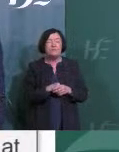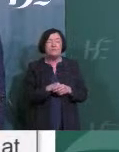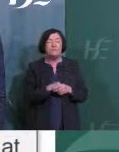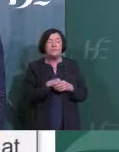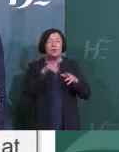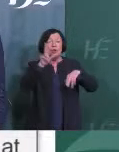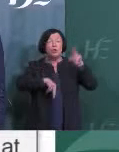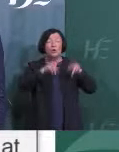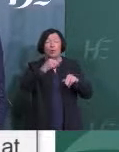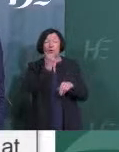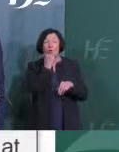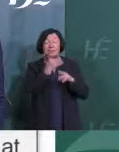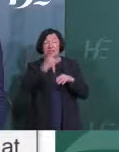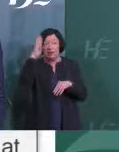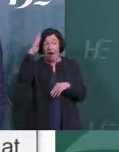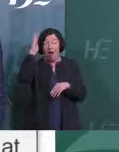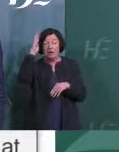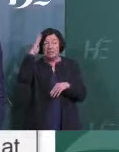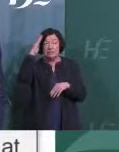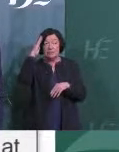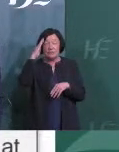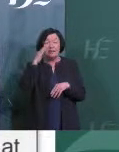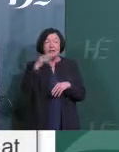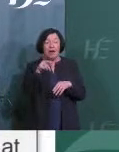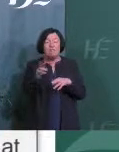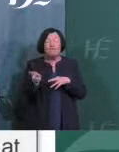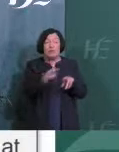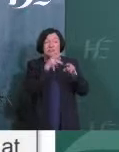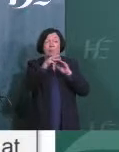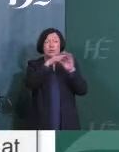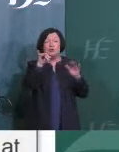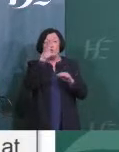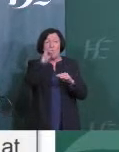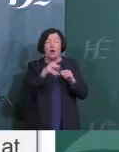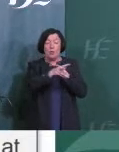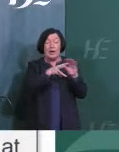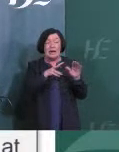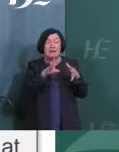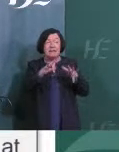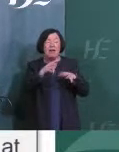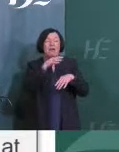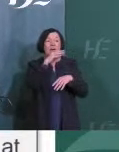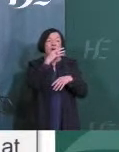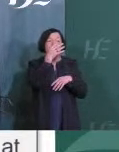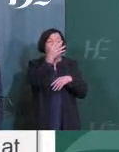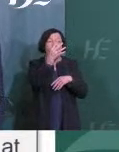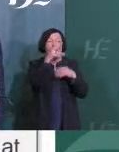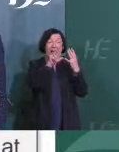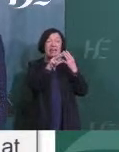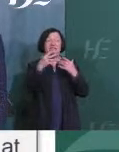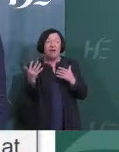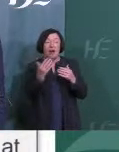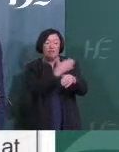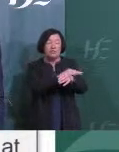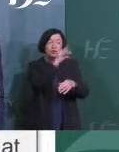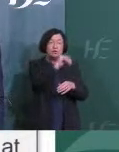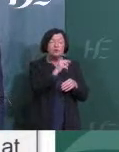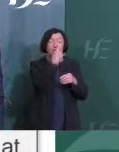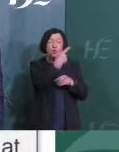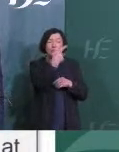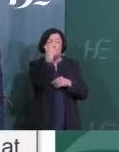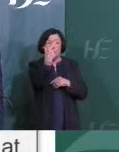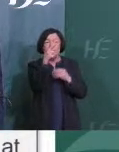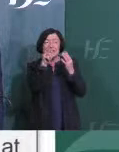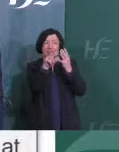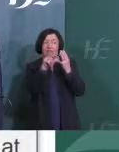So new cases in Ireland have risen in the month of July from a weekly average of 485 at the start of July to